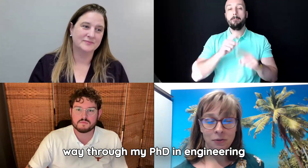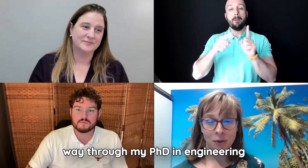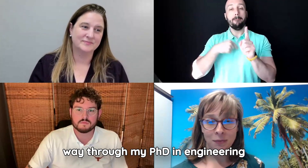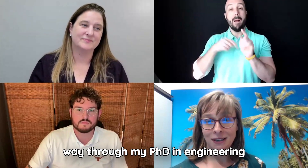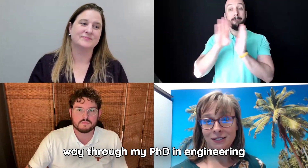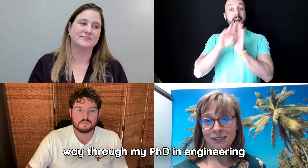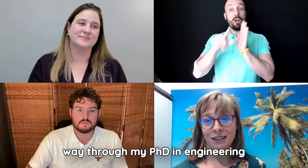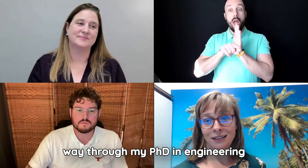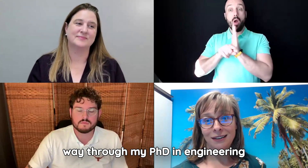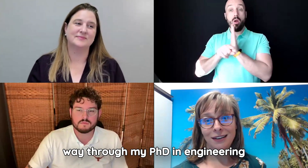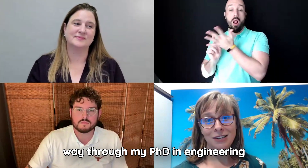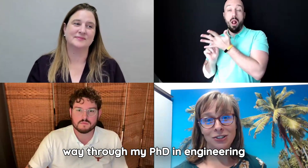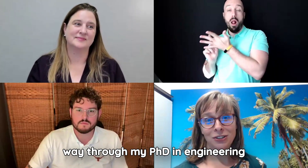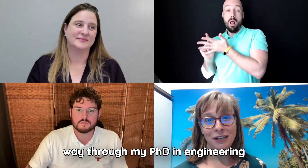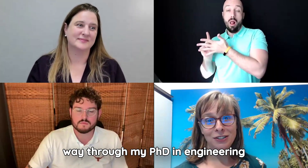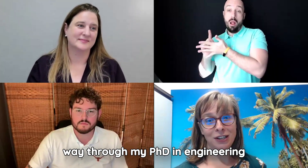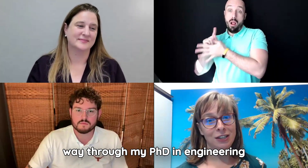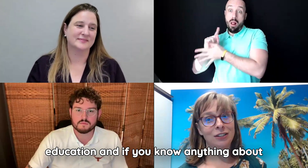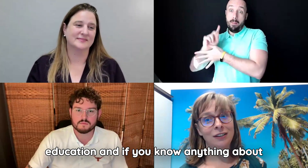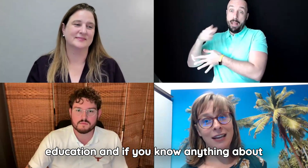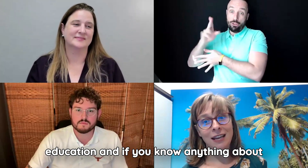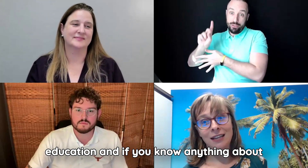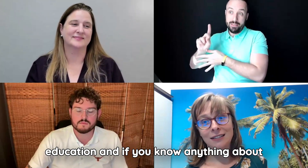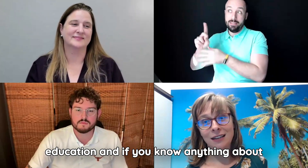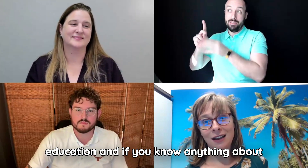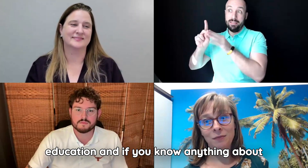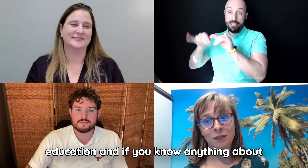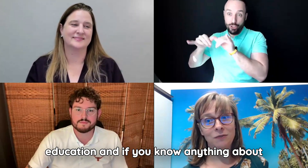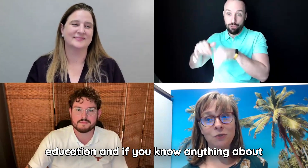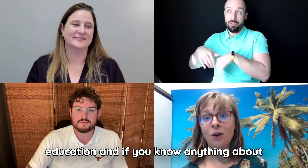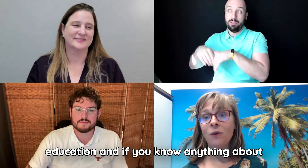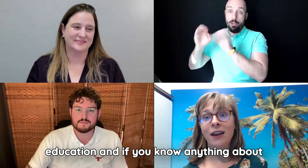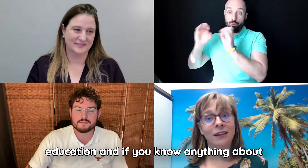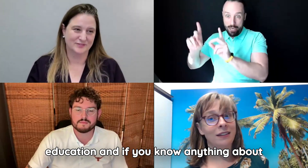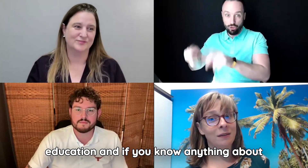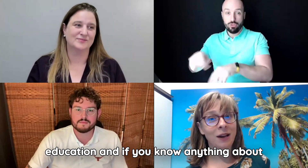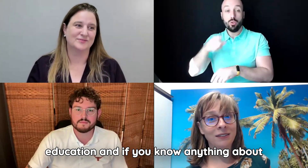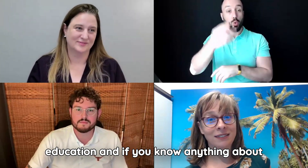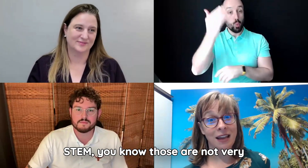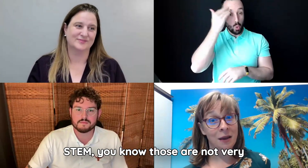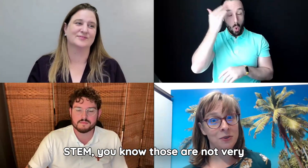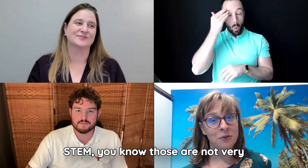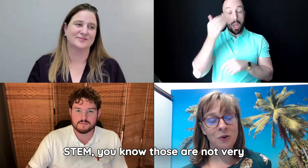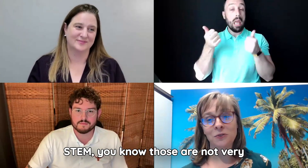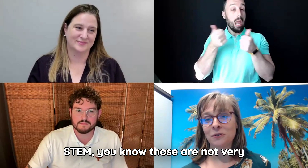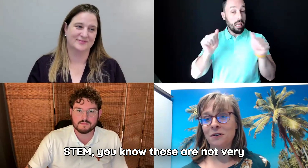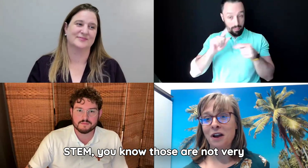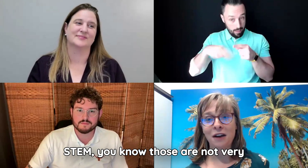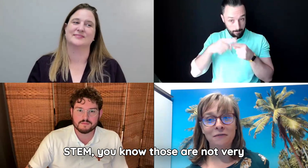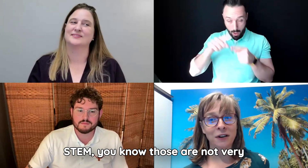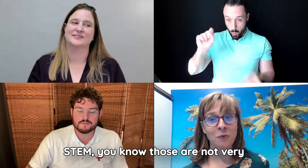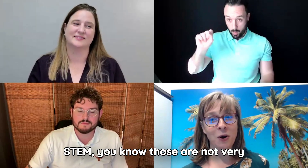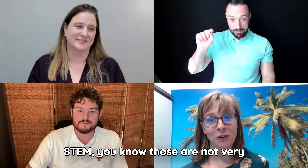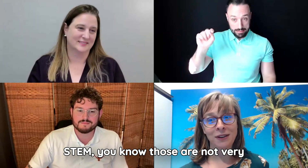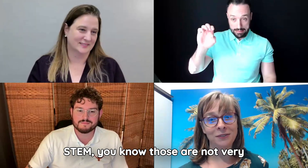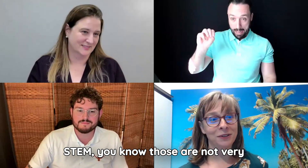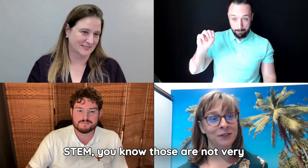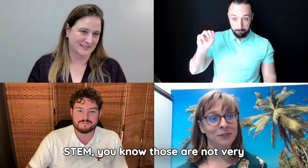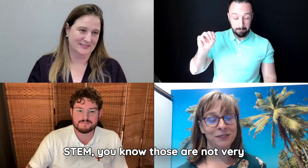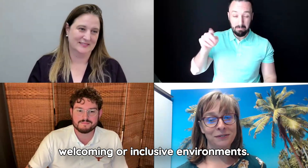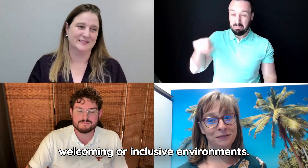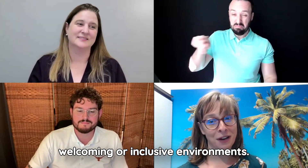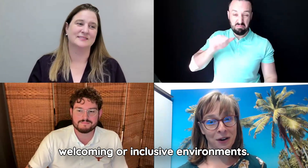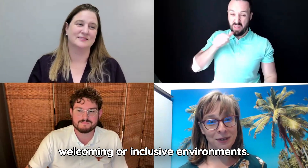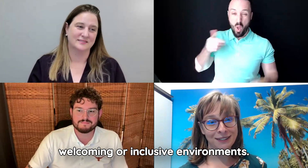all the way through my PhD in engineering education. And if you know anything about STEM, those are not very welcoming